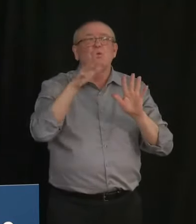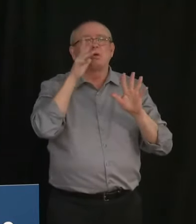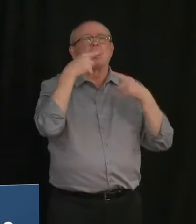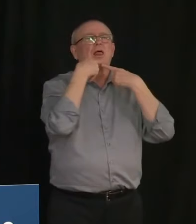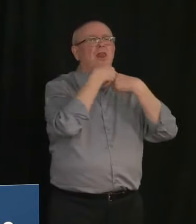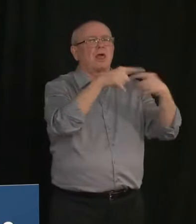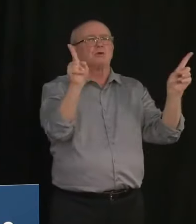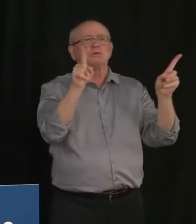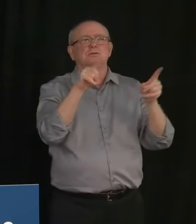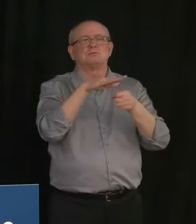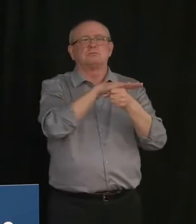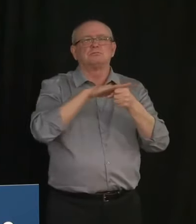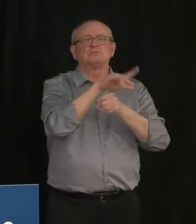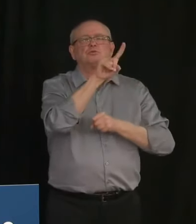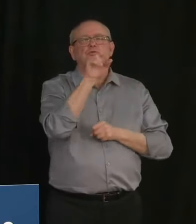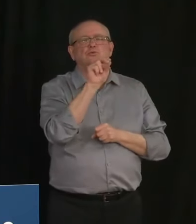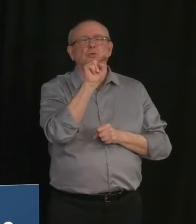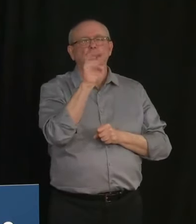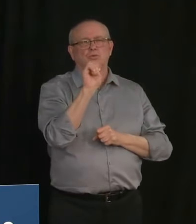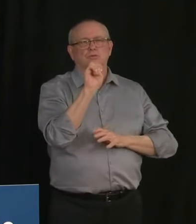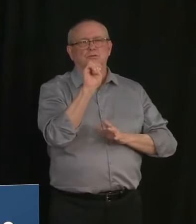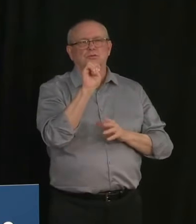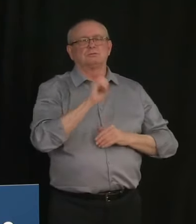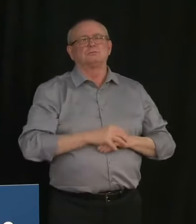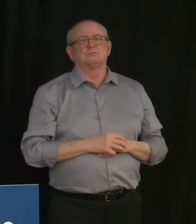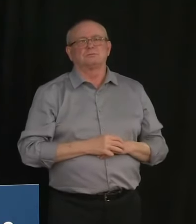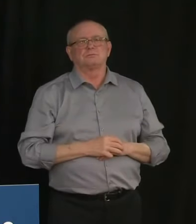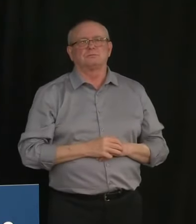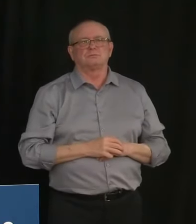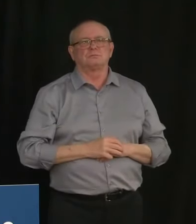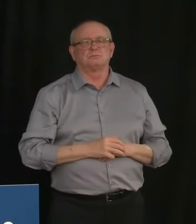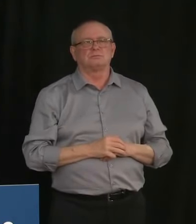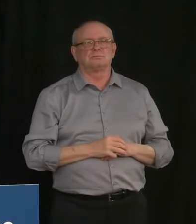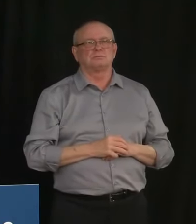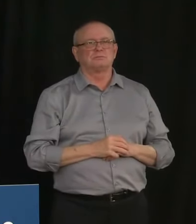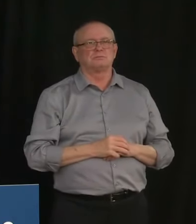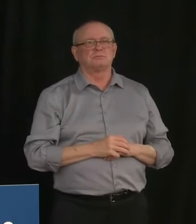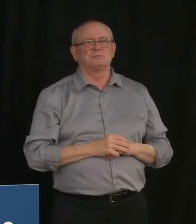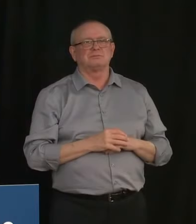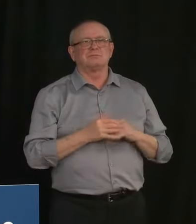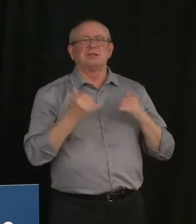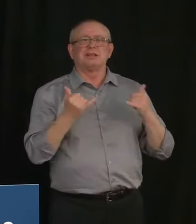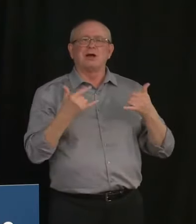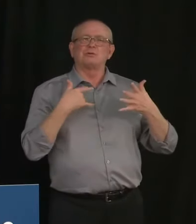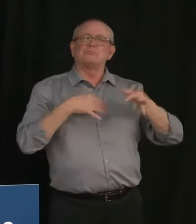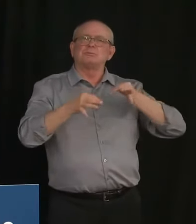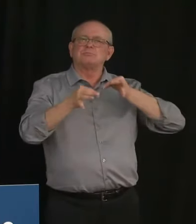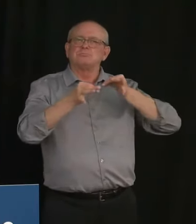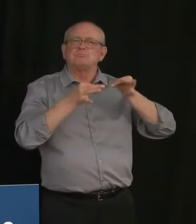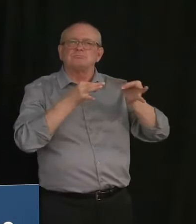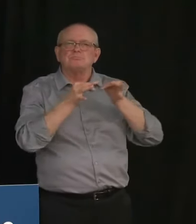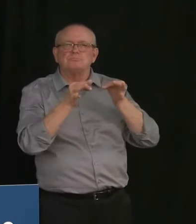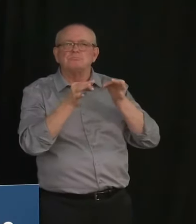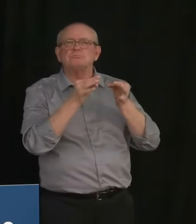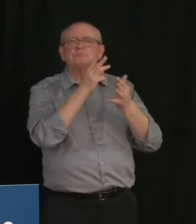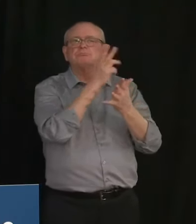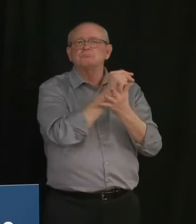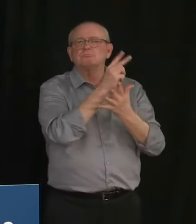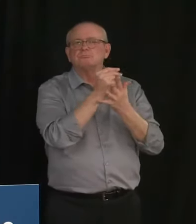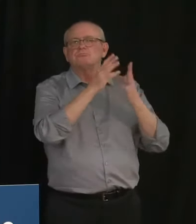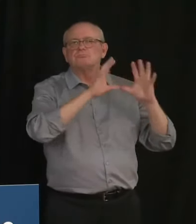Today, I would like to talk briefly about the path forward that we are taking in this province. I know that many Albertans have strong